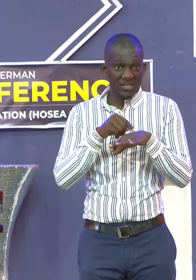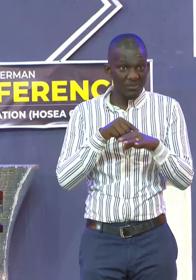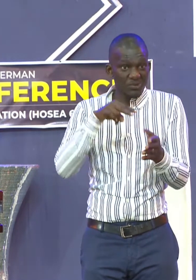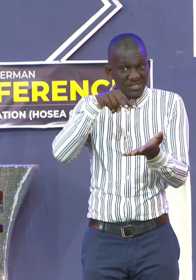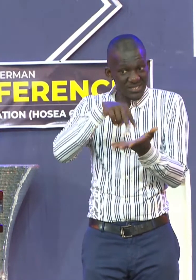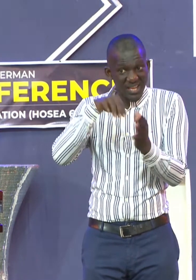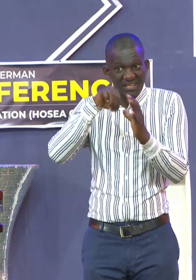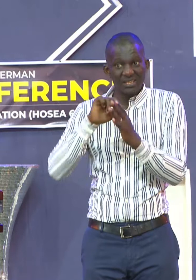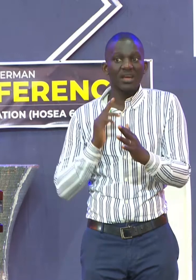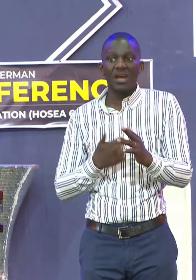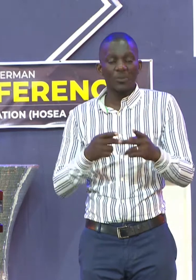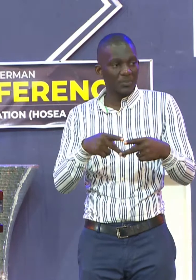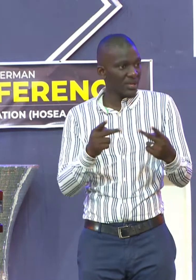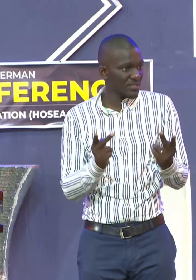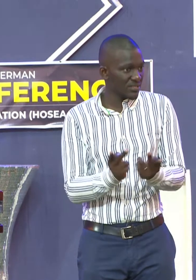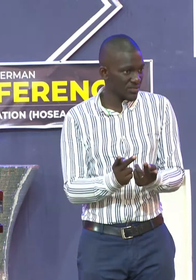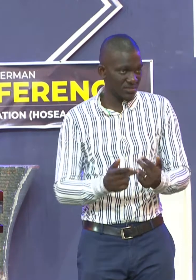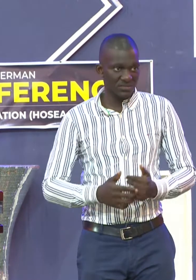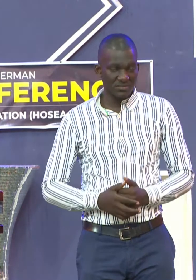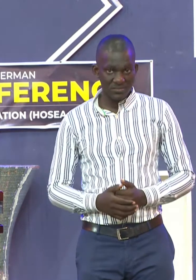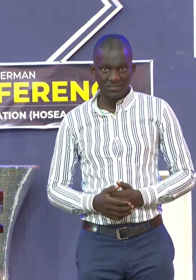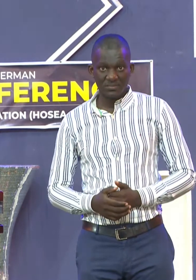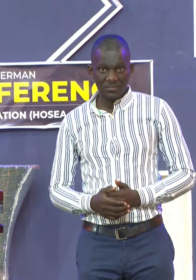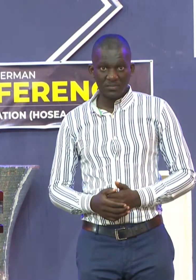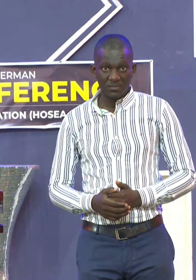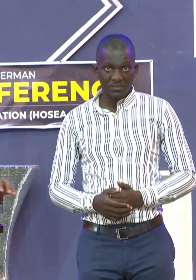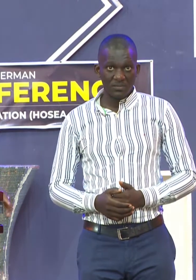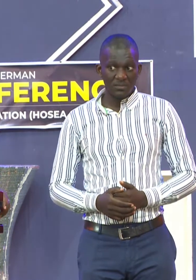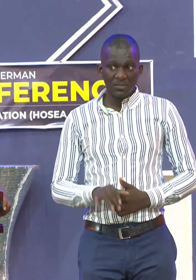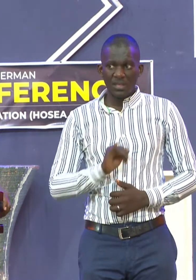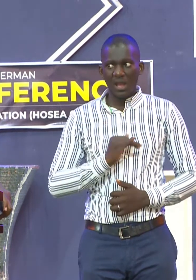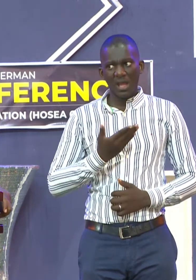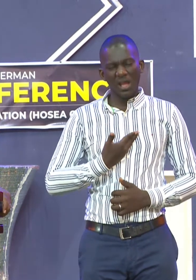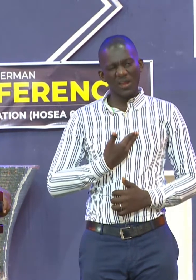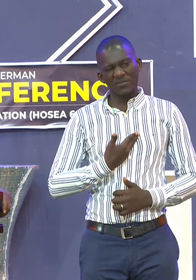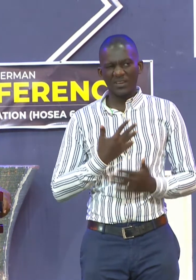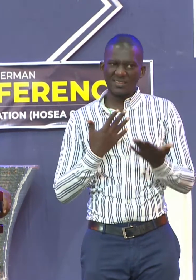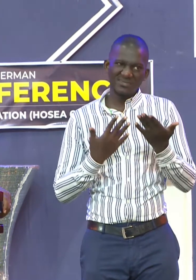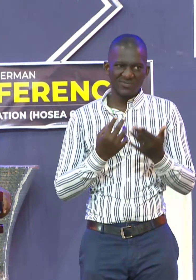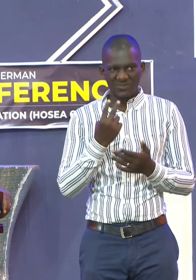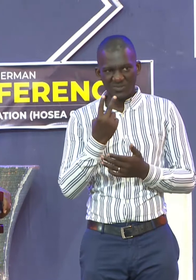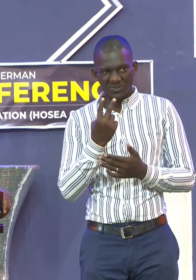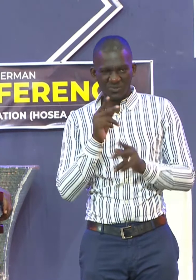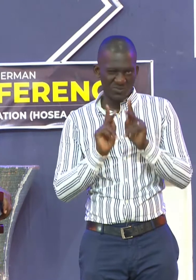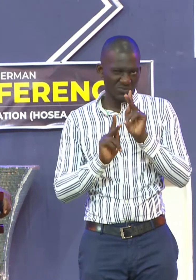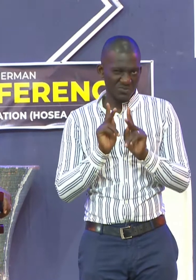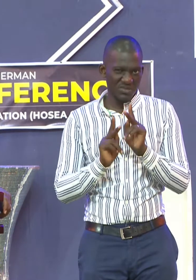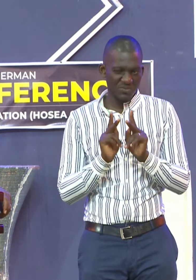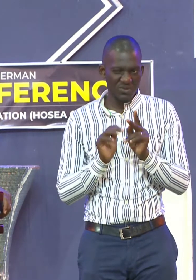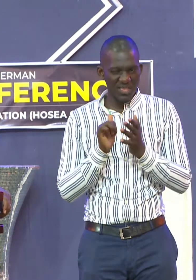it is time to be restored into our positions. I have about two